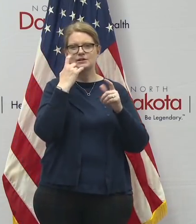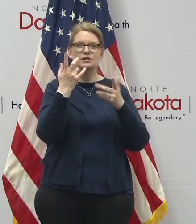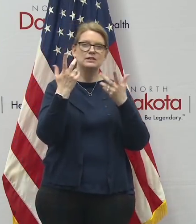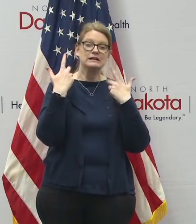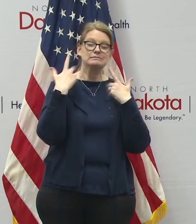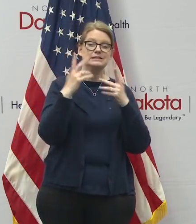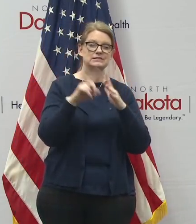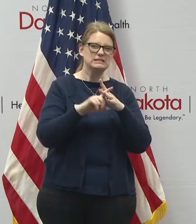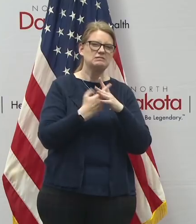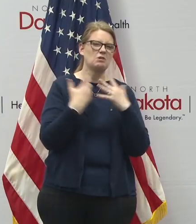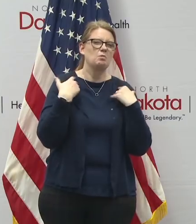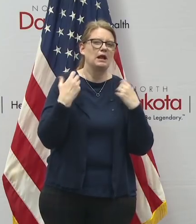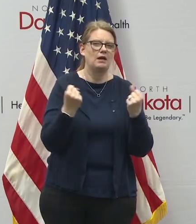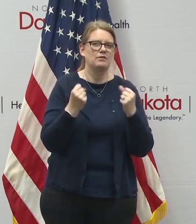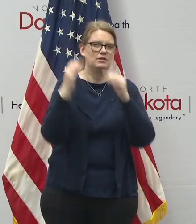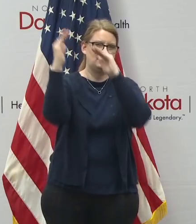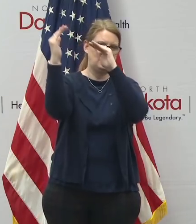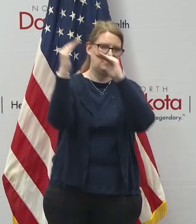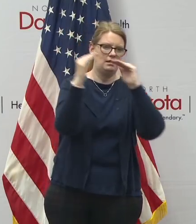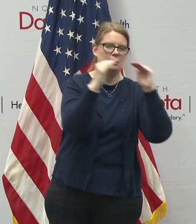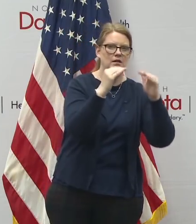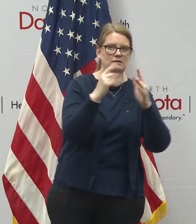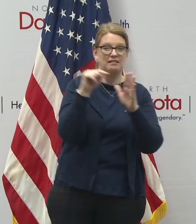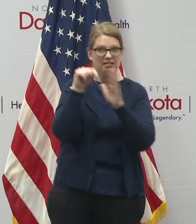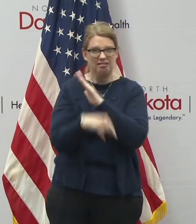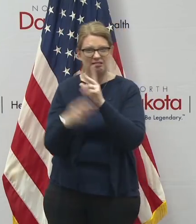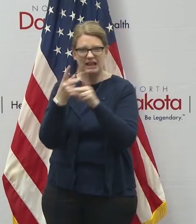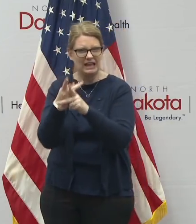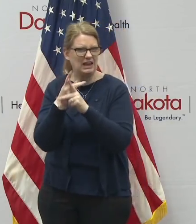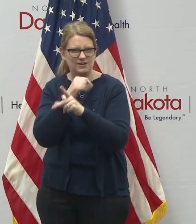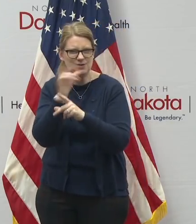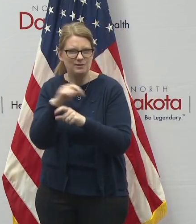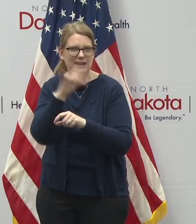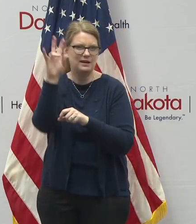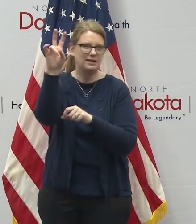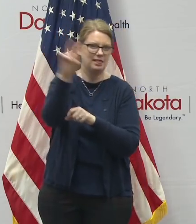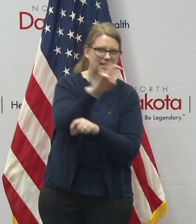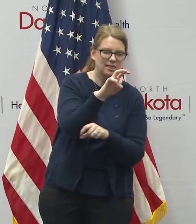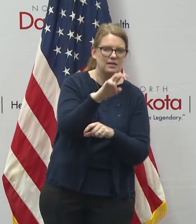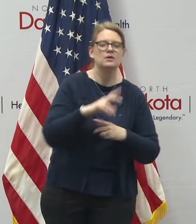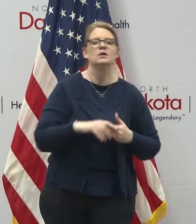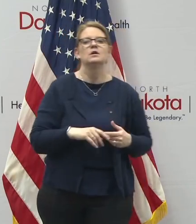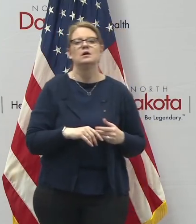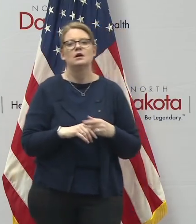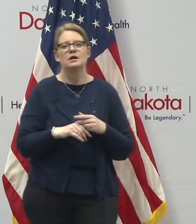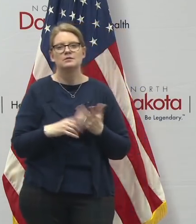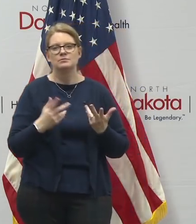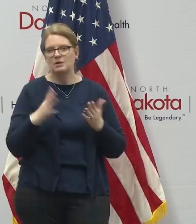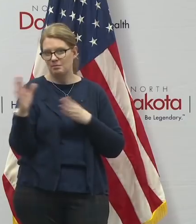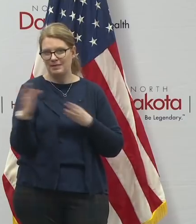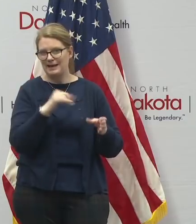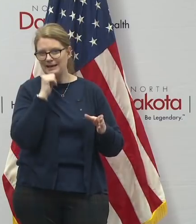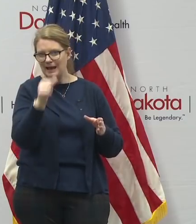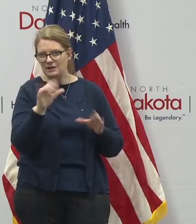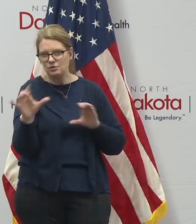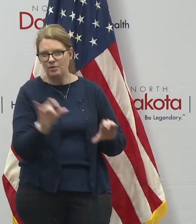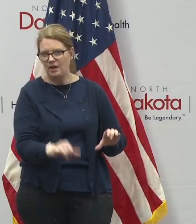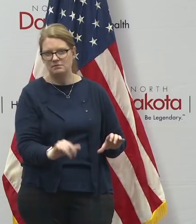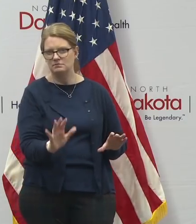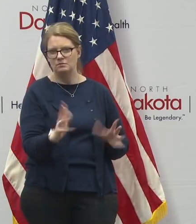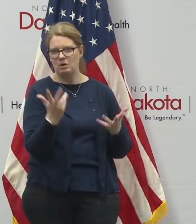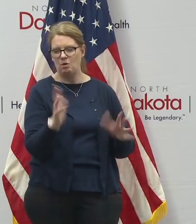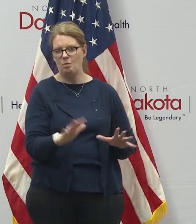ever get to that level of need. And the way we say we hope, we're planning to never get to that need. And the way we do that